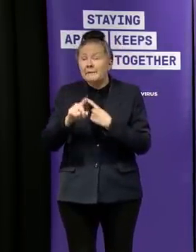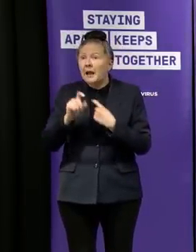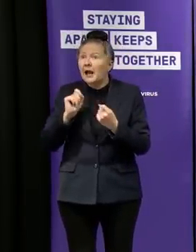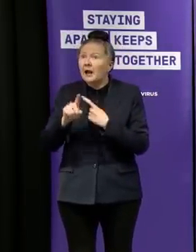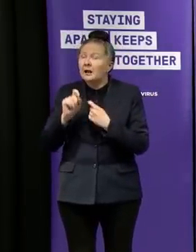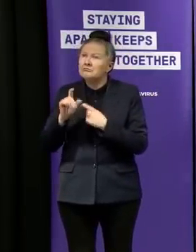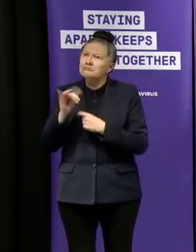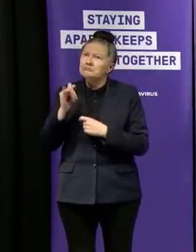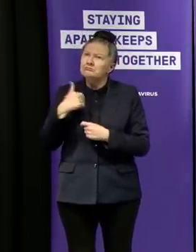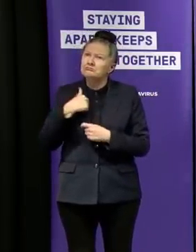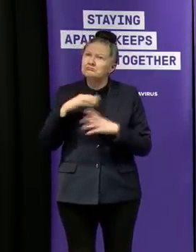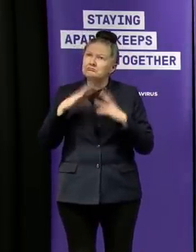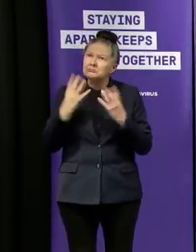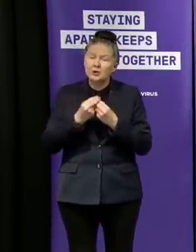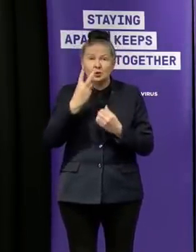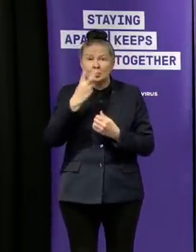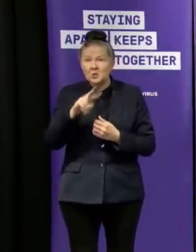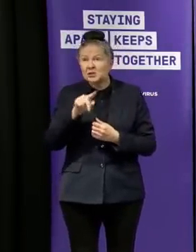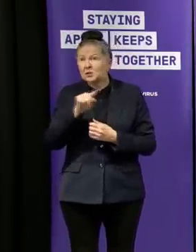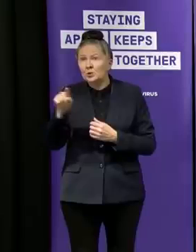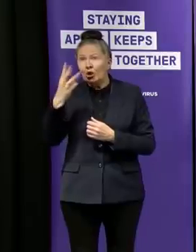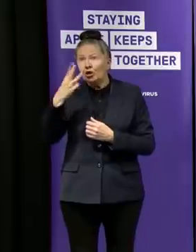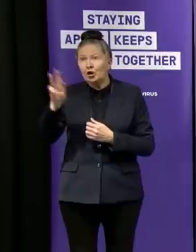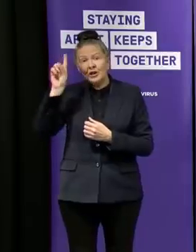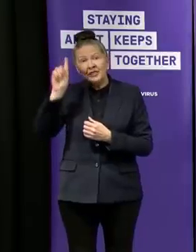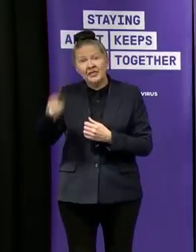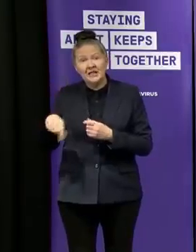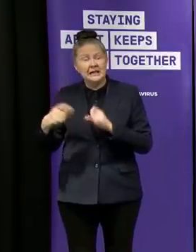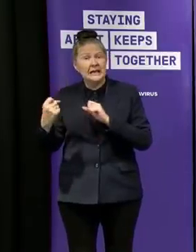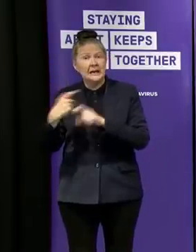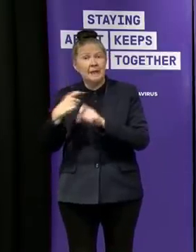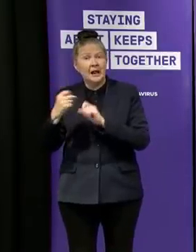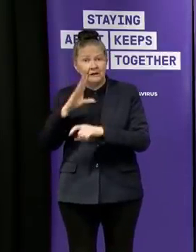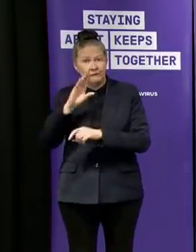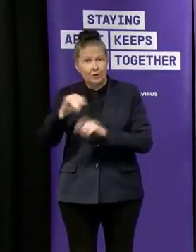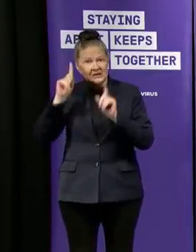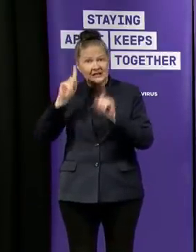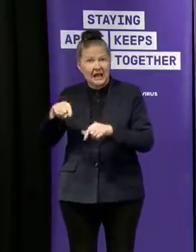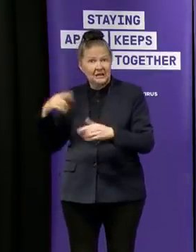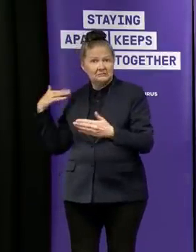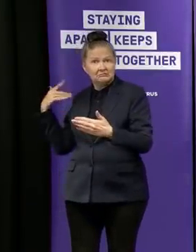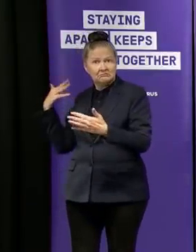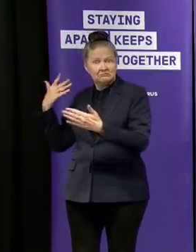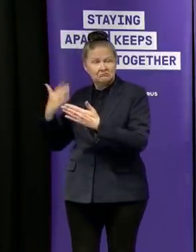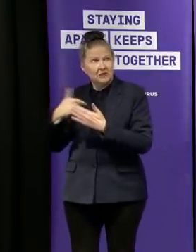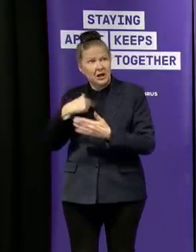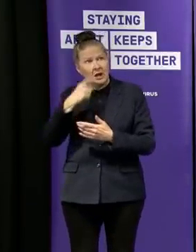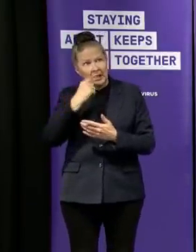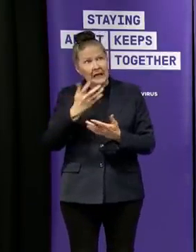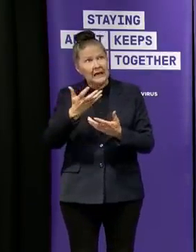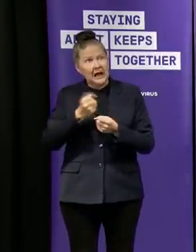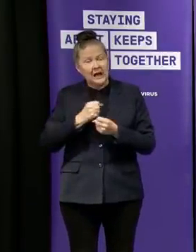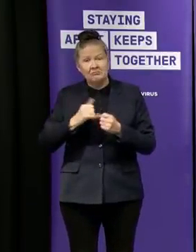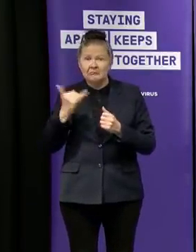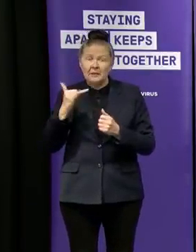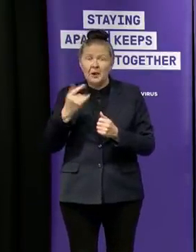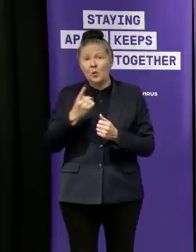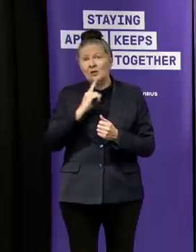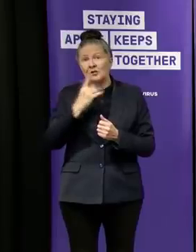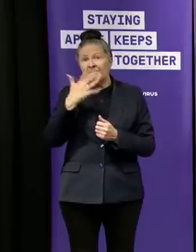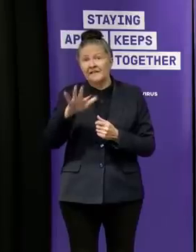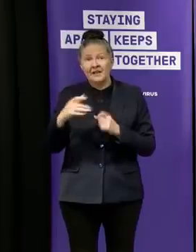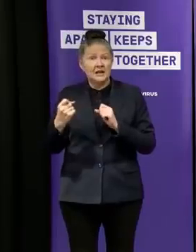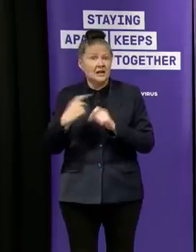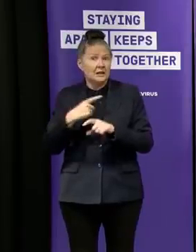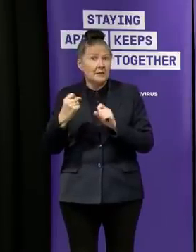had 30,000 emails on coronavirus since this has started. I get up to 150 a day. I'm